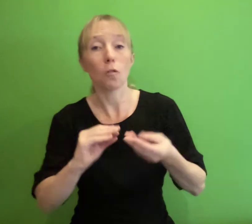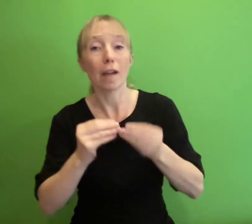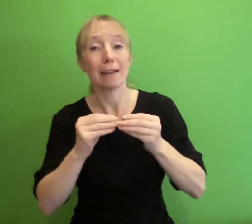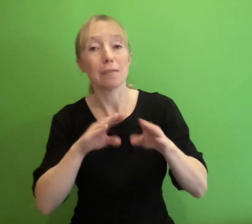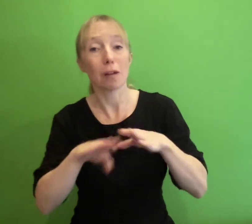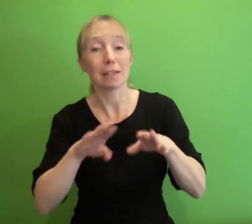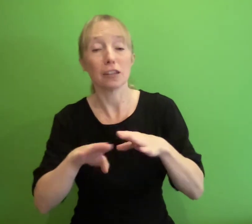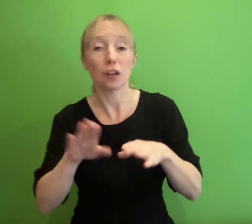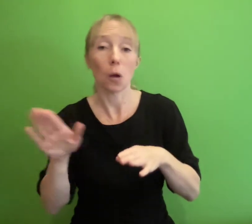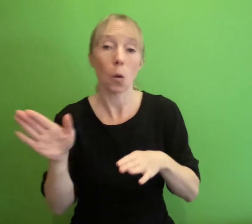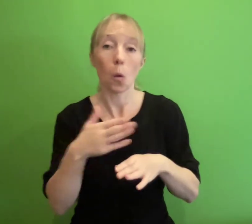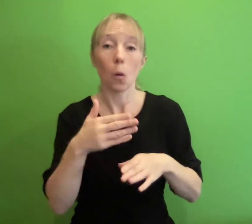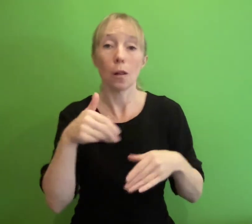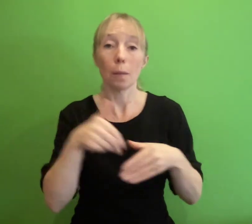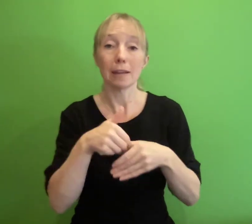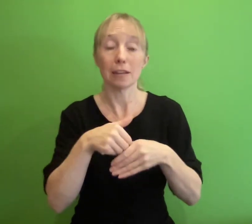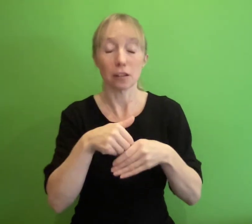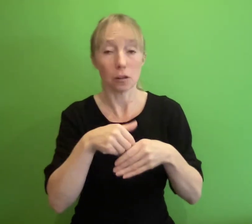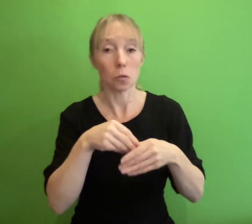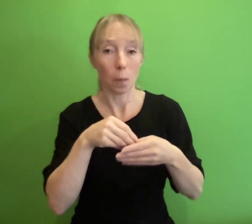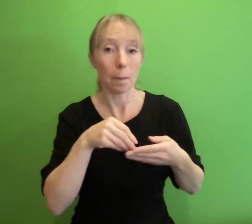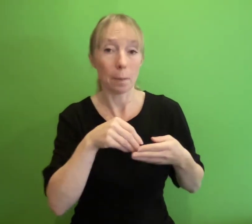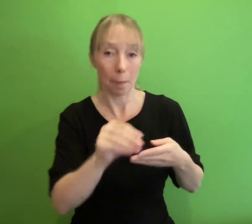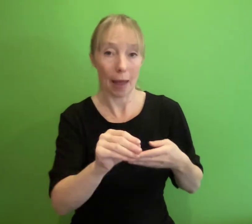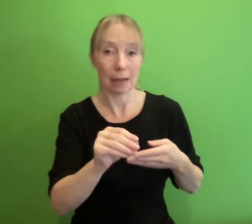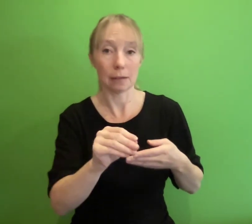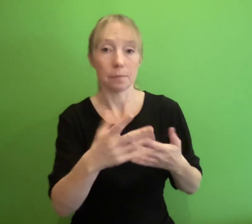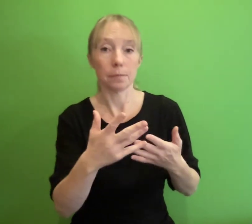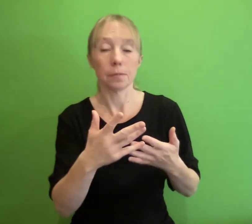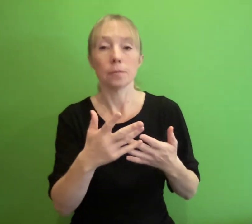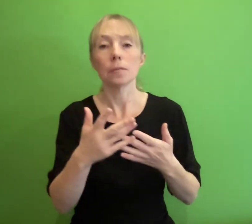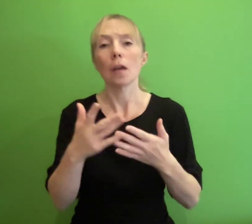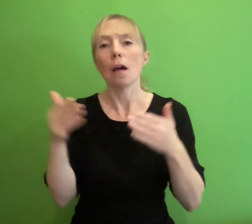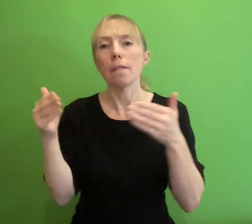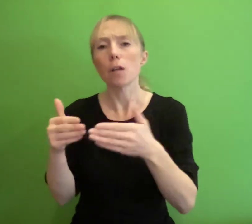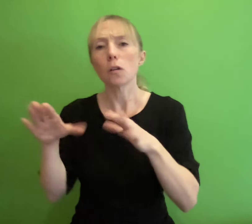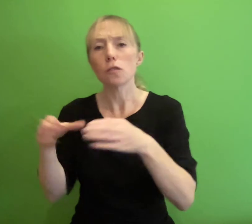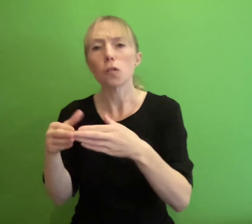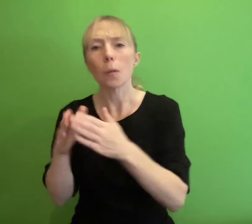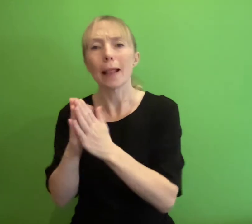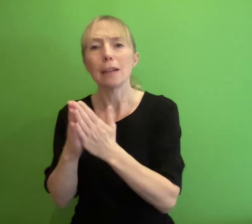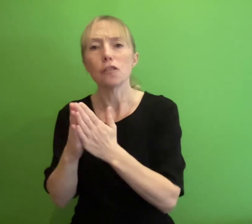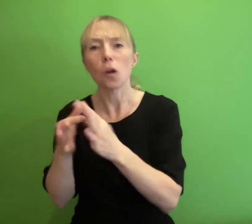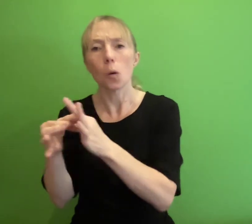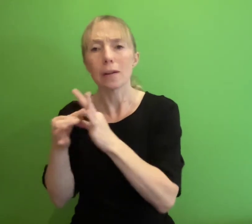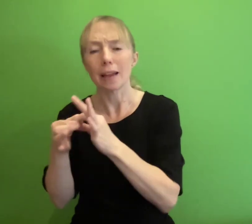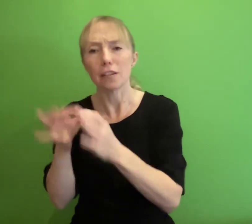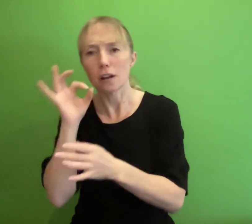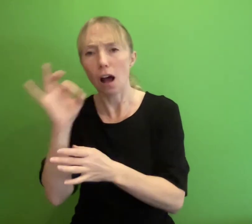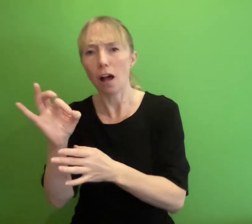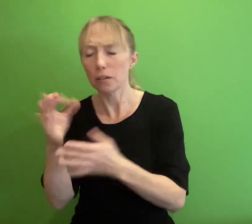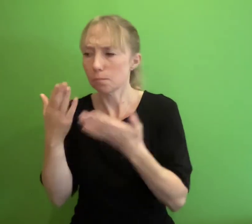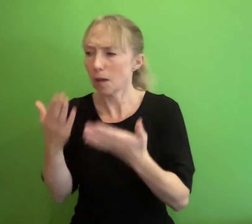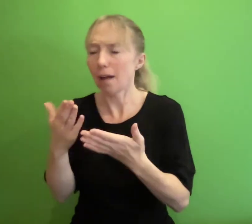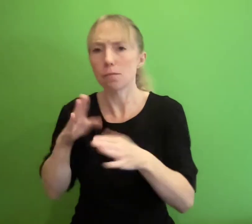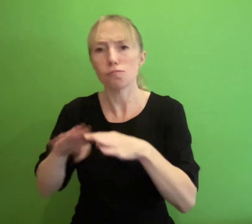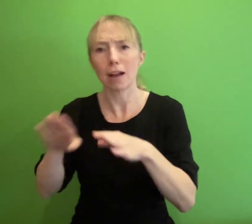paid. The focus group with literature organisations asked about their current practice and priority needs for upskilling staff